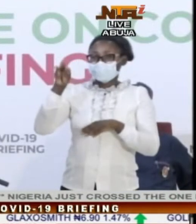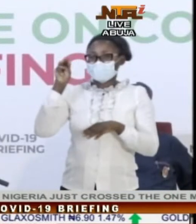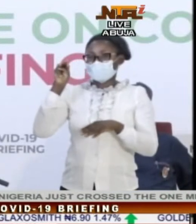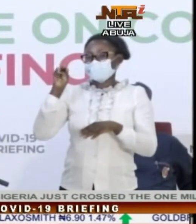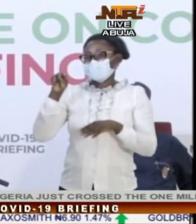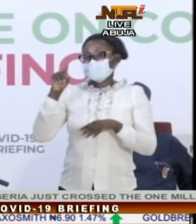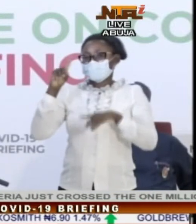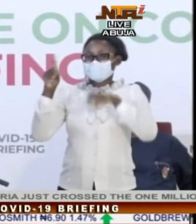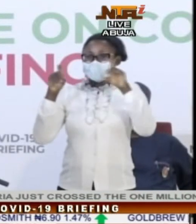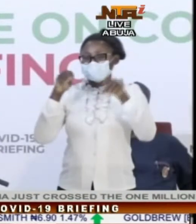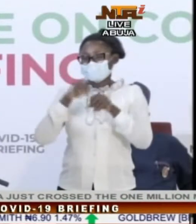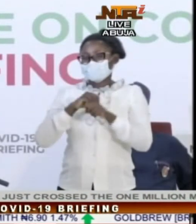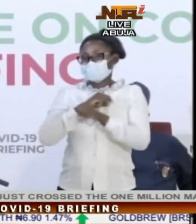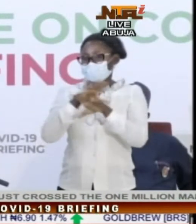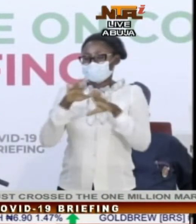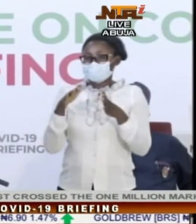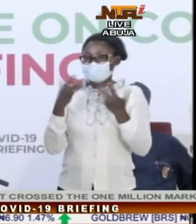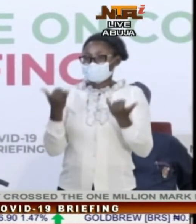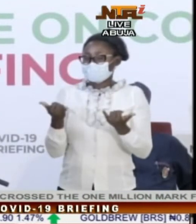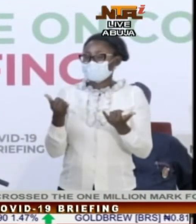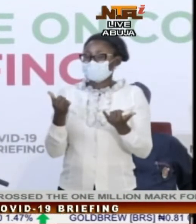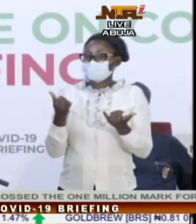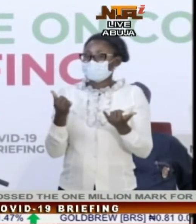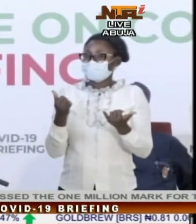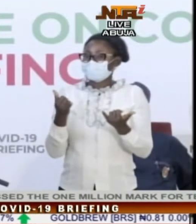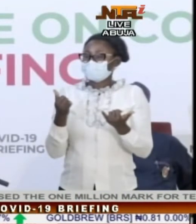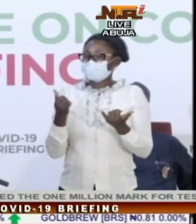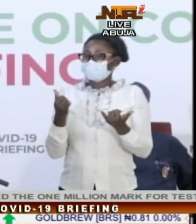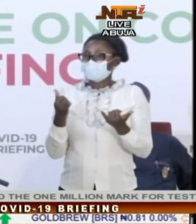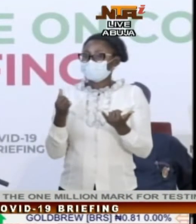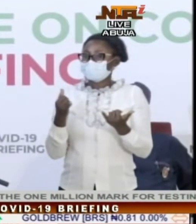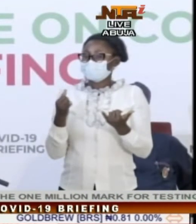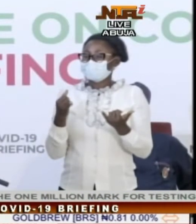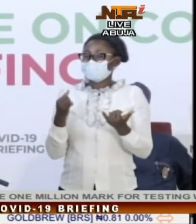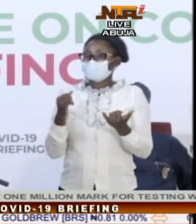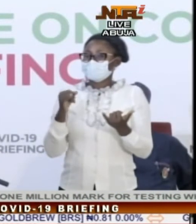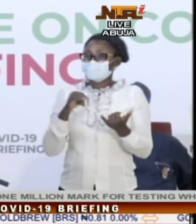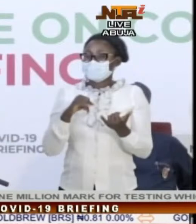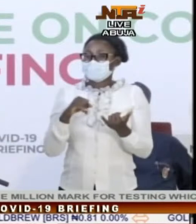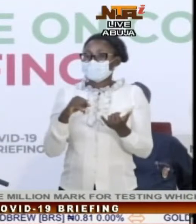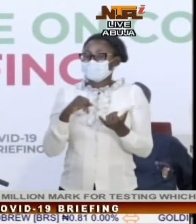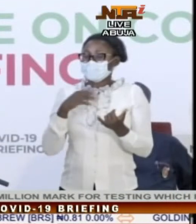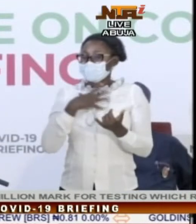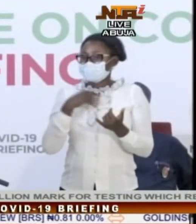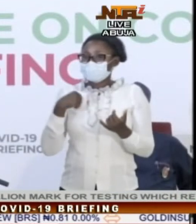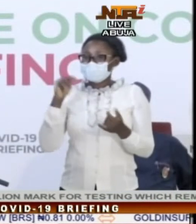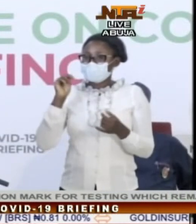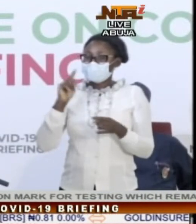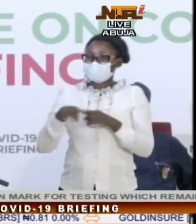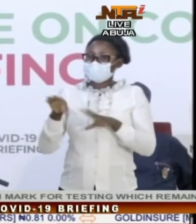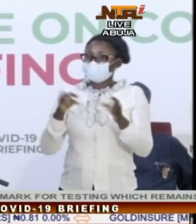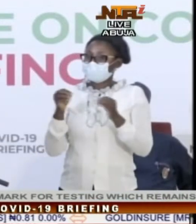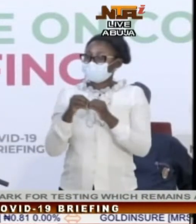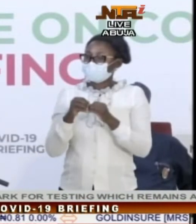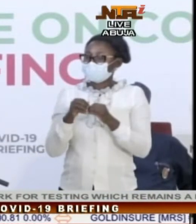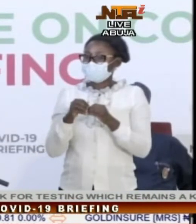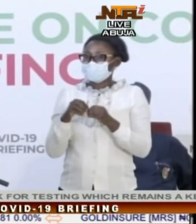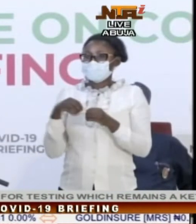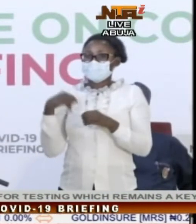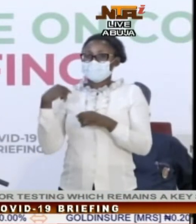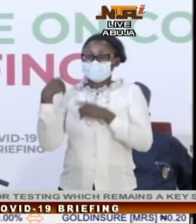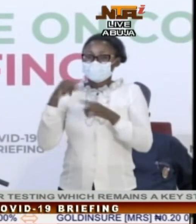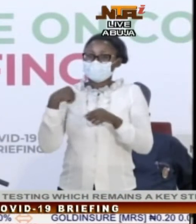in the public sector, there are states that have tested less than 500 of this since we started the